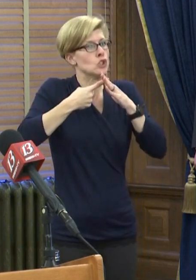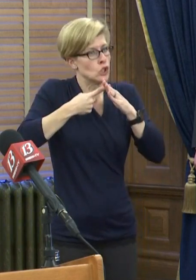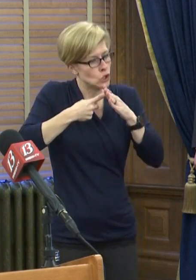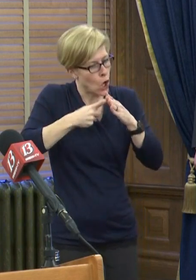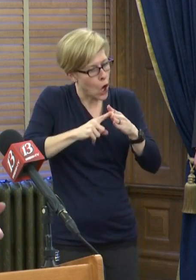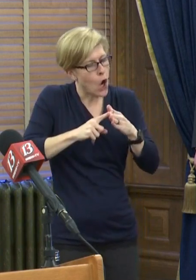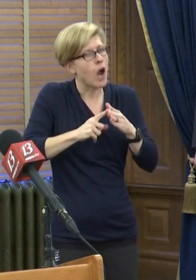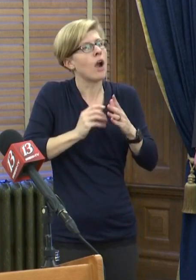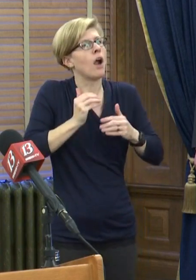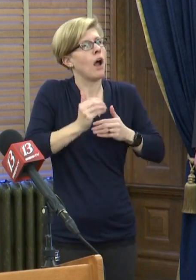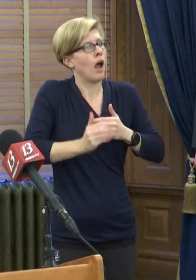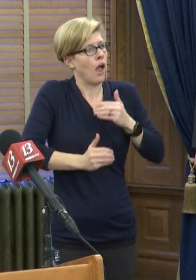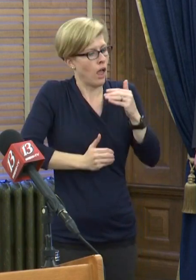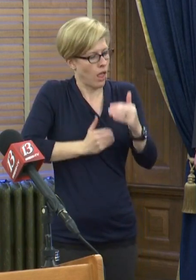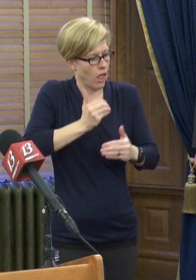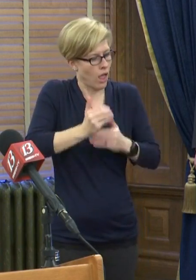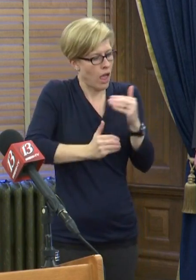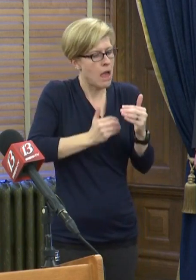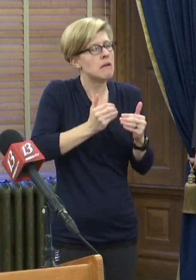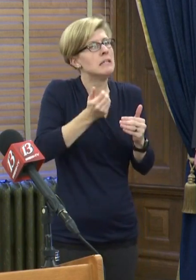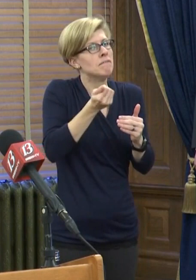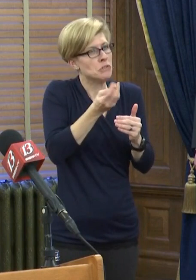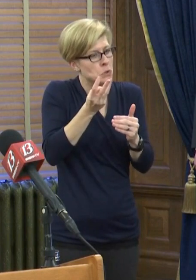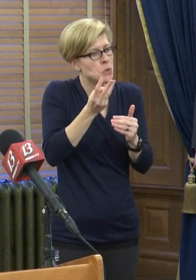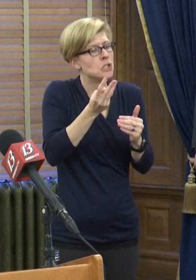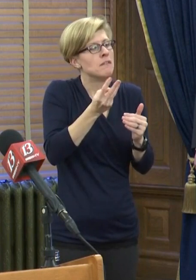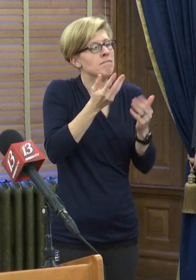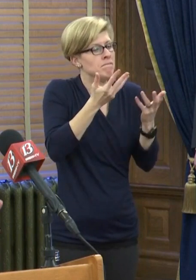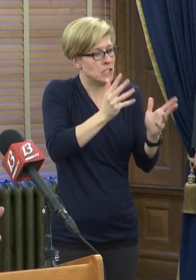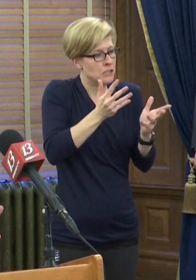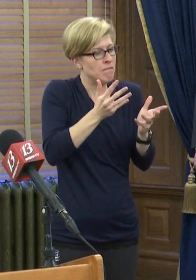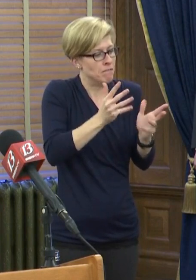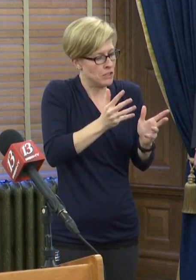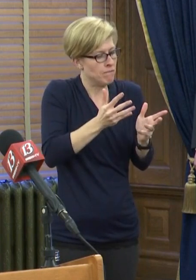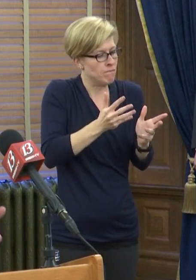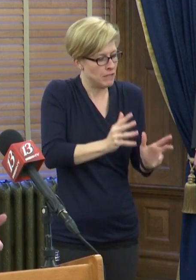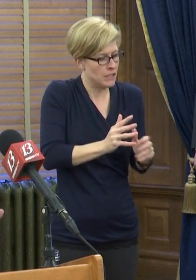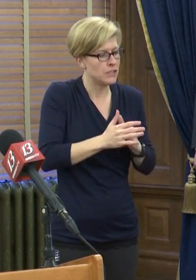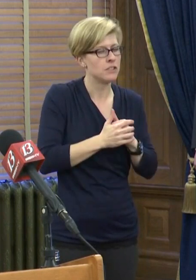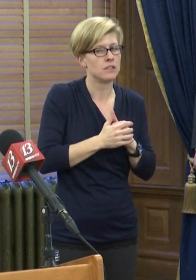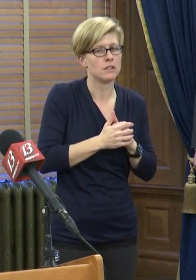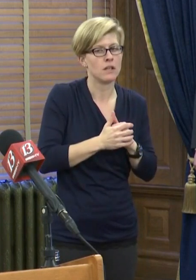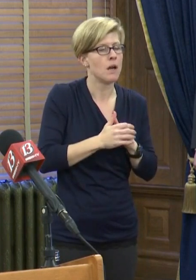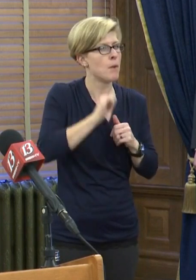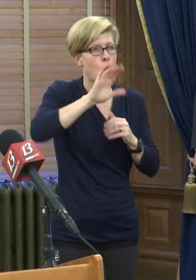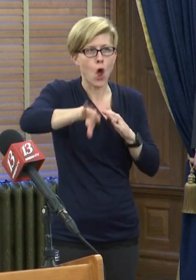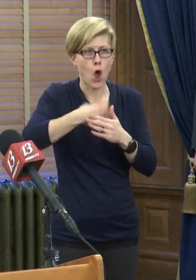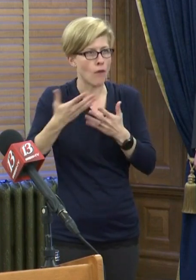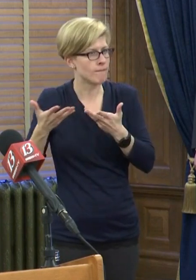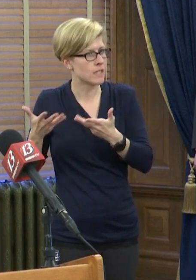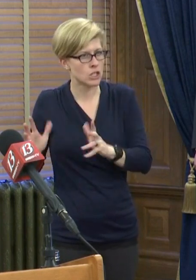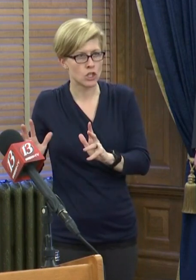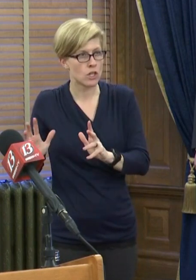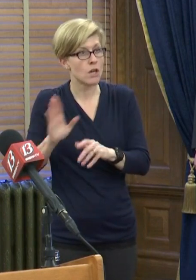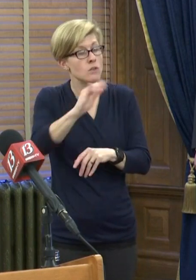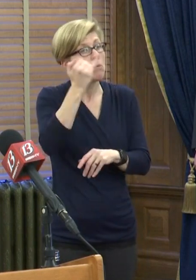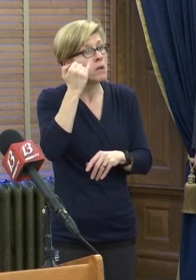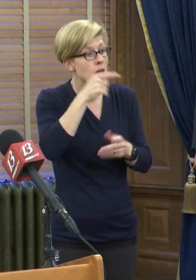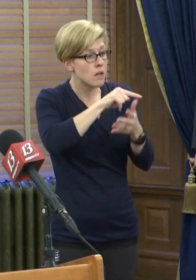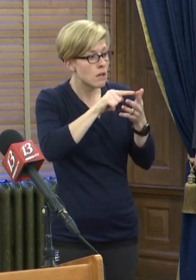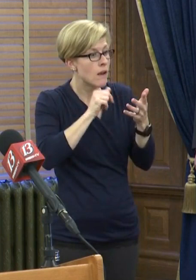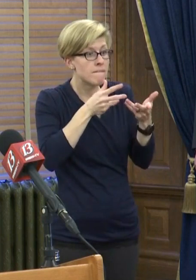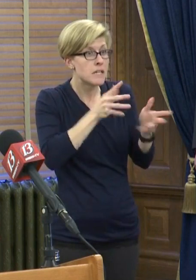Secretary said, they were able to get a few things done. Can you imagine if those hadn't been done? This would have been an even worse